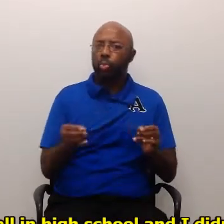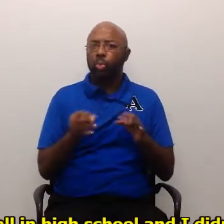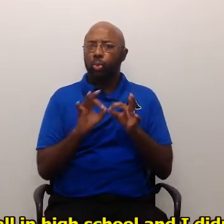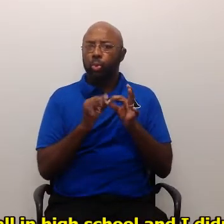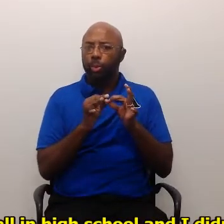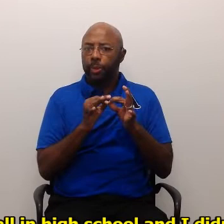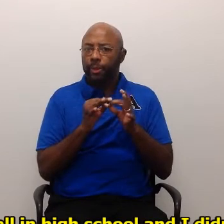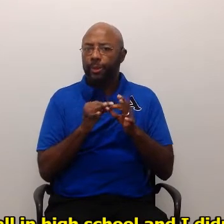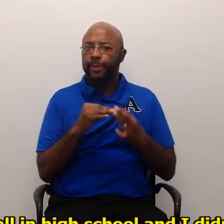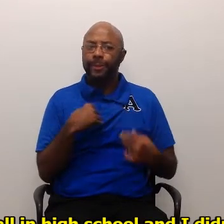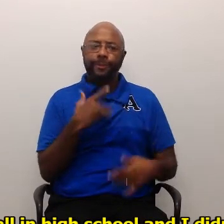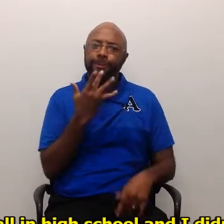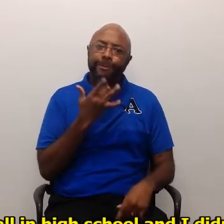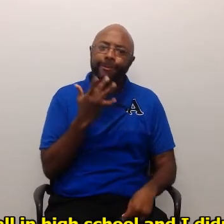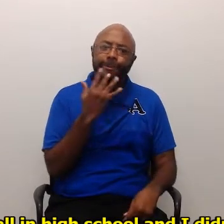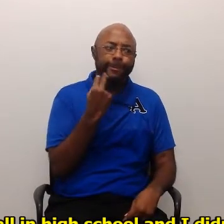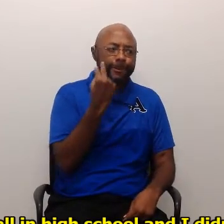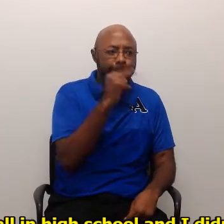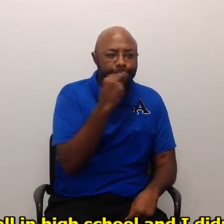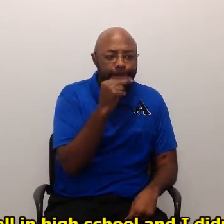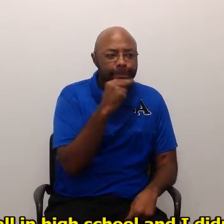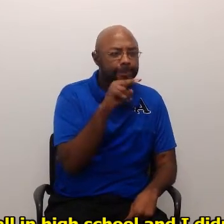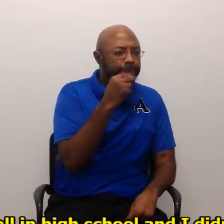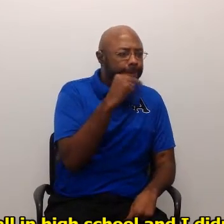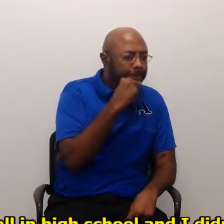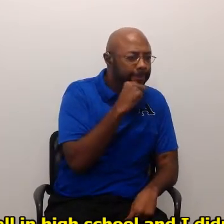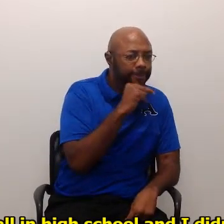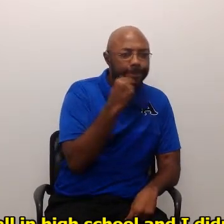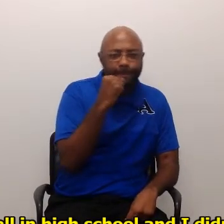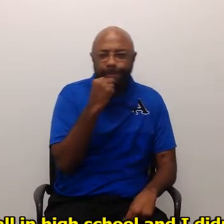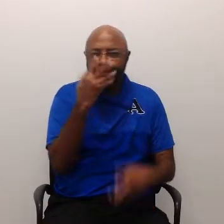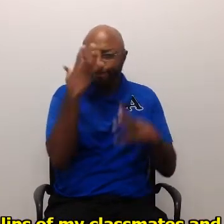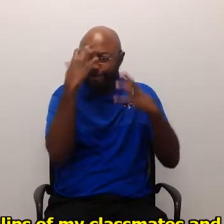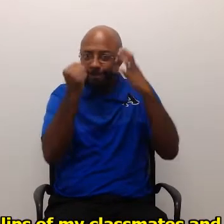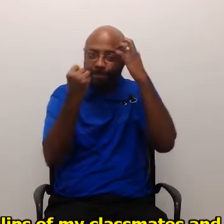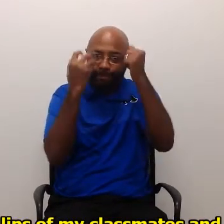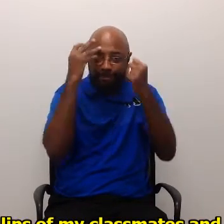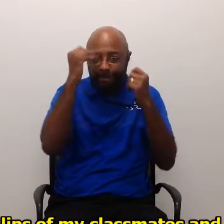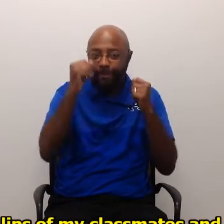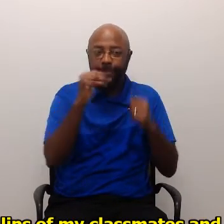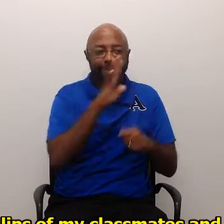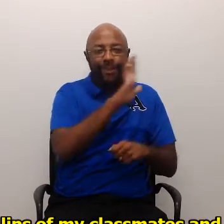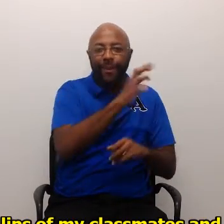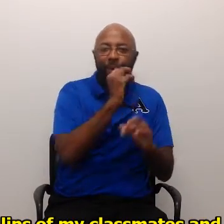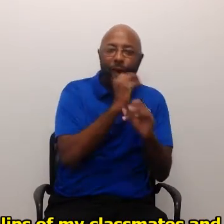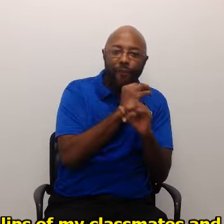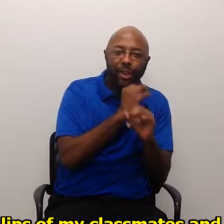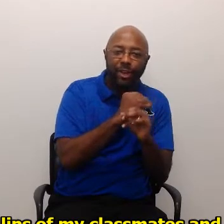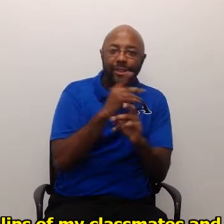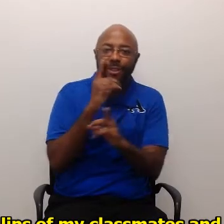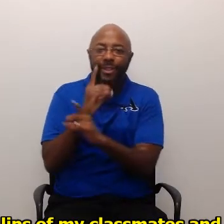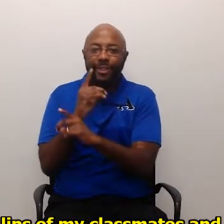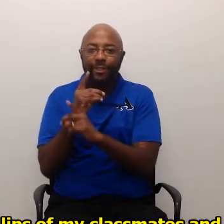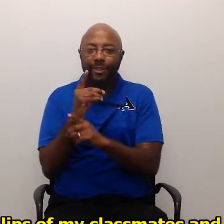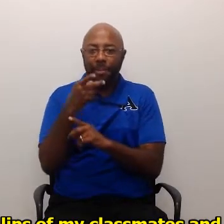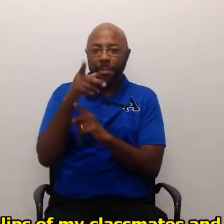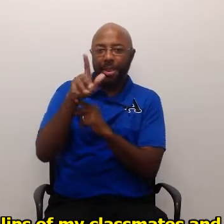I played basketball in high school, and I didn't have a sign language interpreter, so I had to read the lips of my classmates